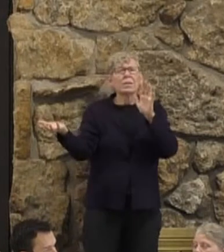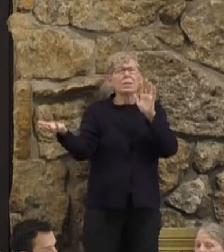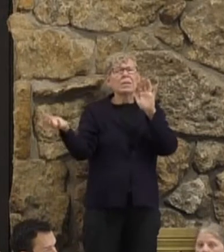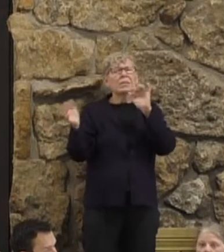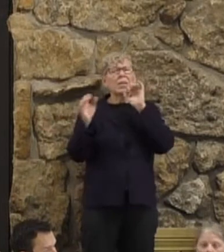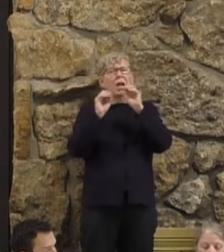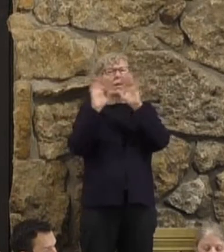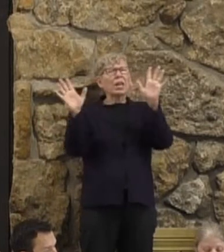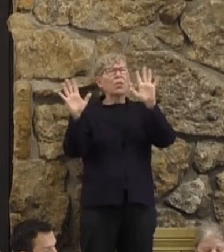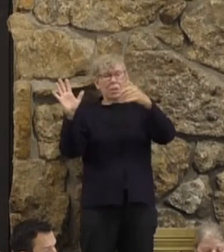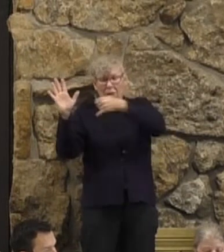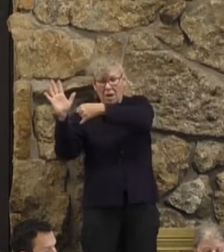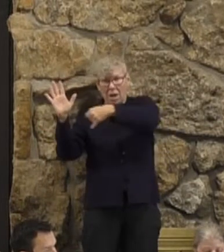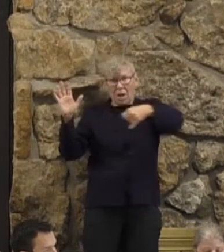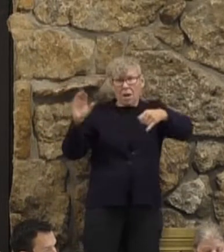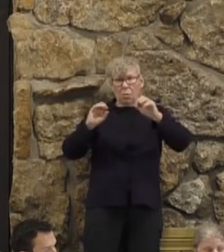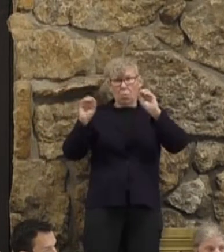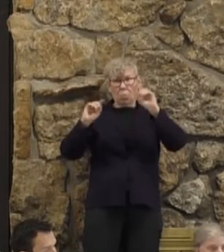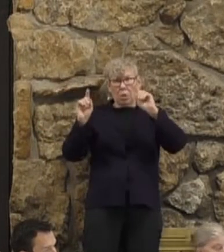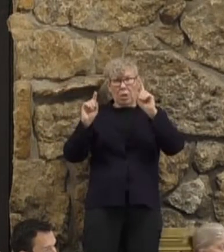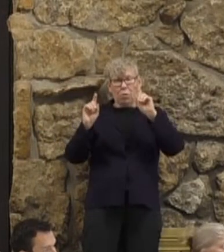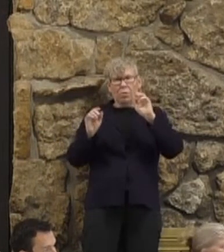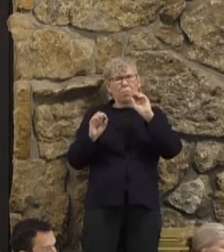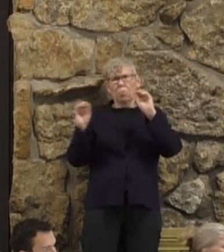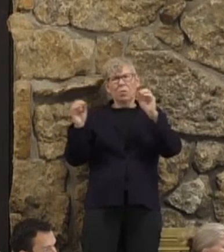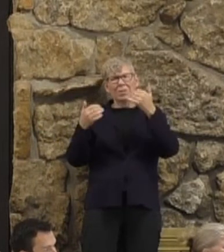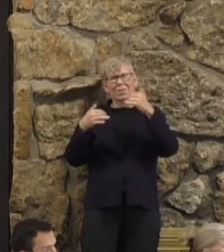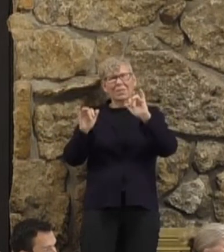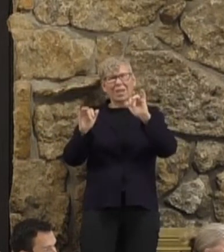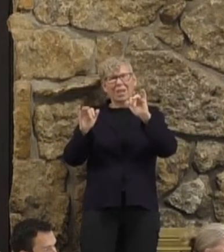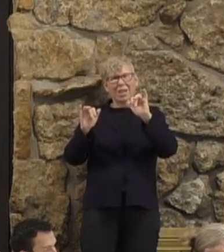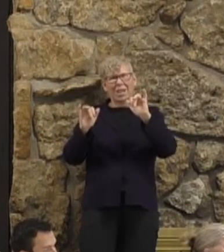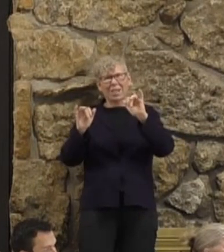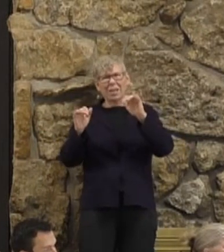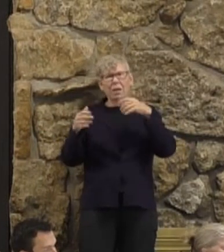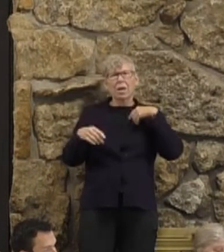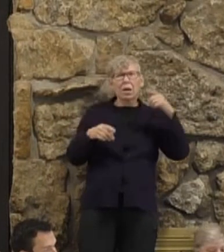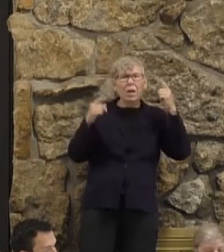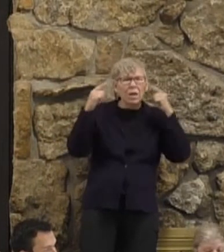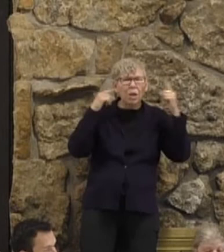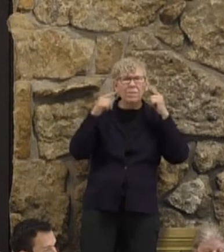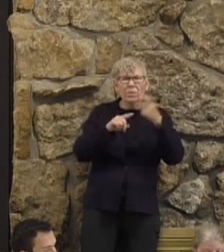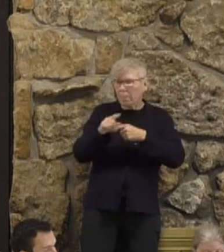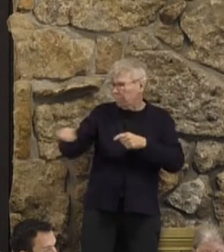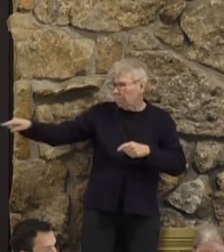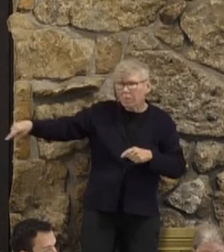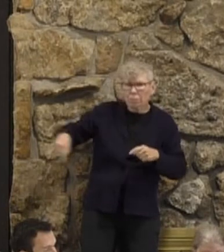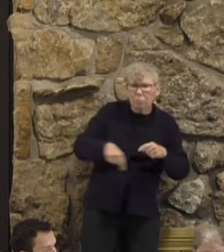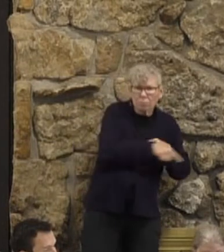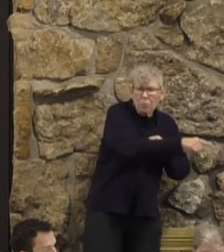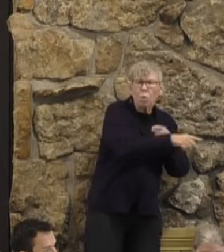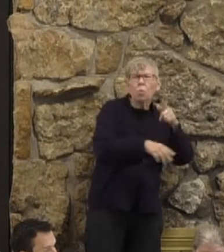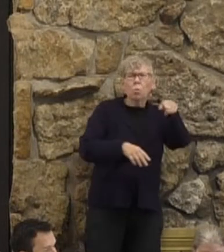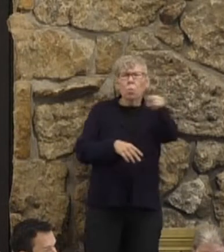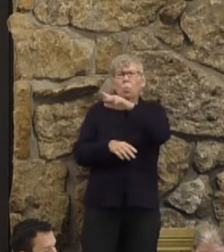and a little clearer. And of course, if you have questions, please don't hesitate to ask. I'm sure everyone on this panel would be more than happy to answer questions.